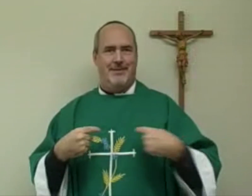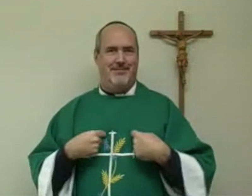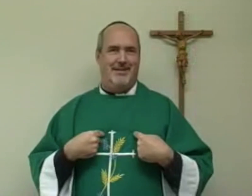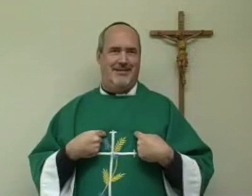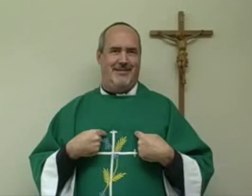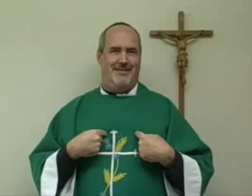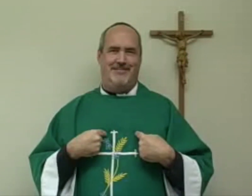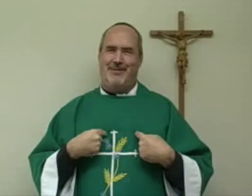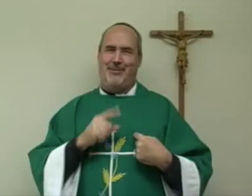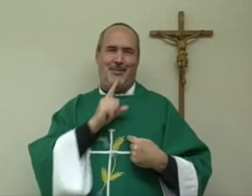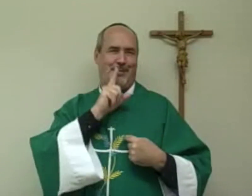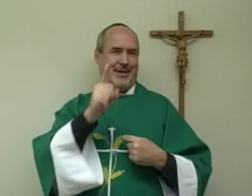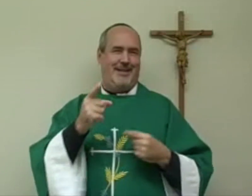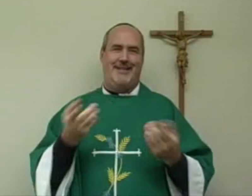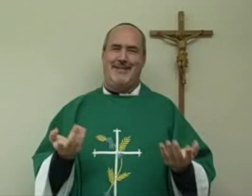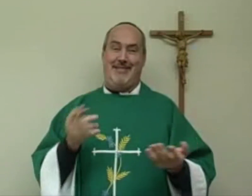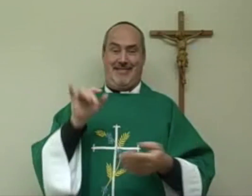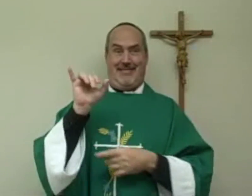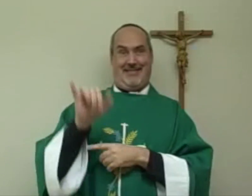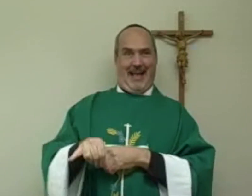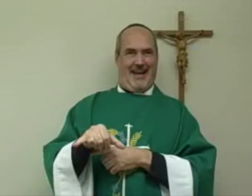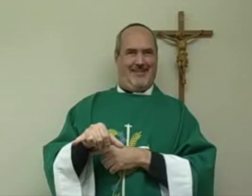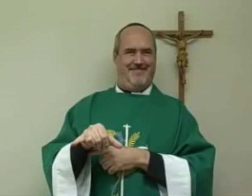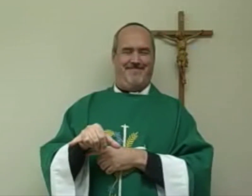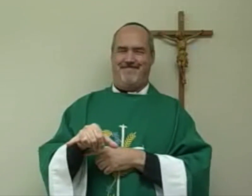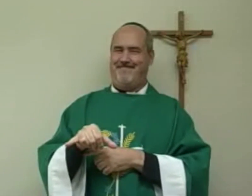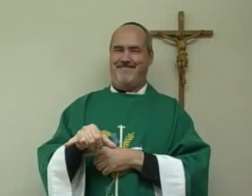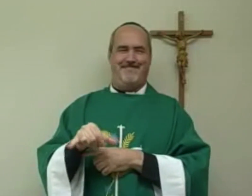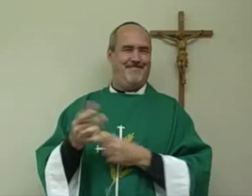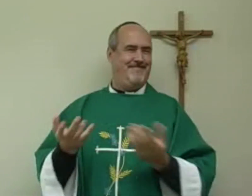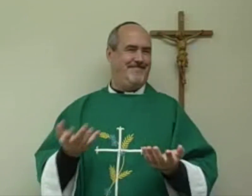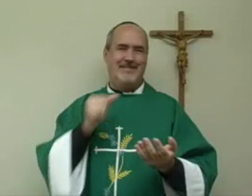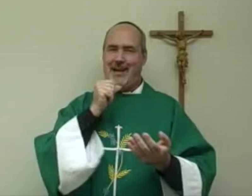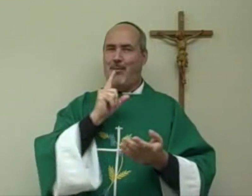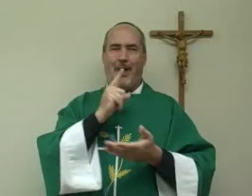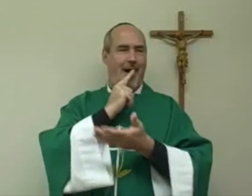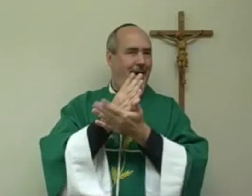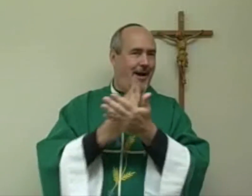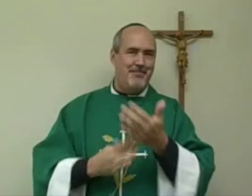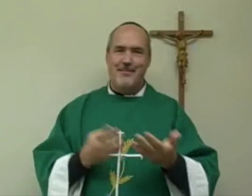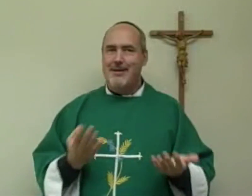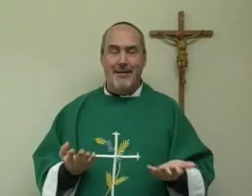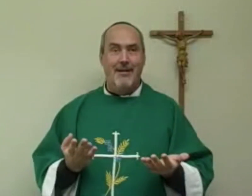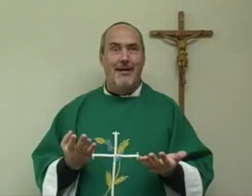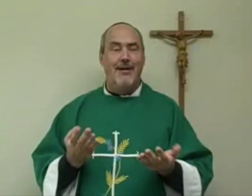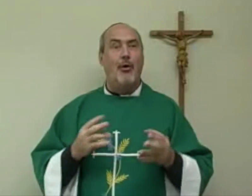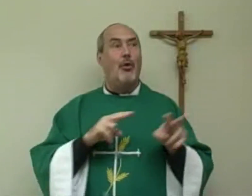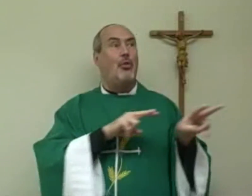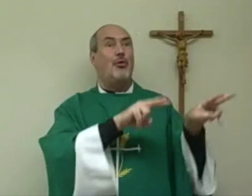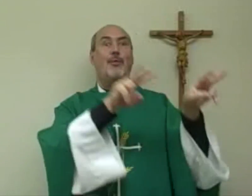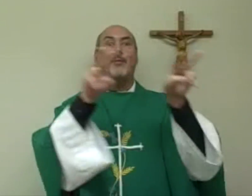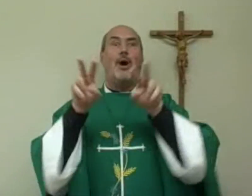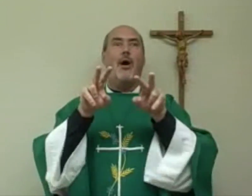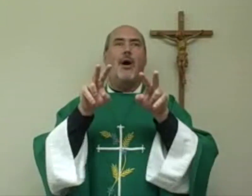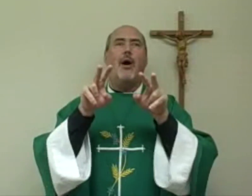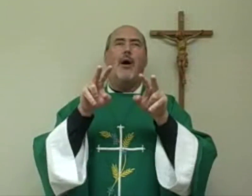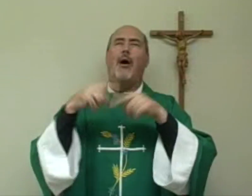happiness, they teach us to think about me, me, me, me, me. And that's not really what humility